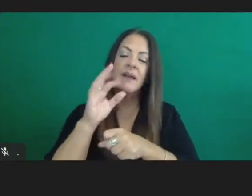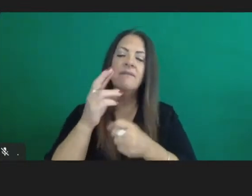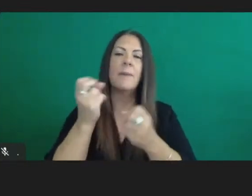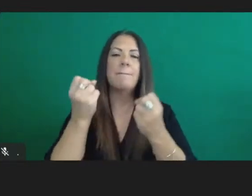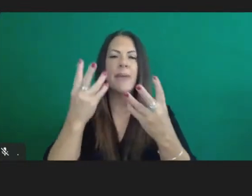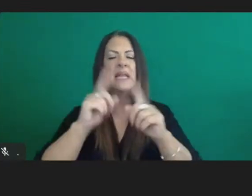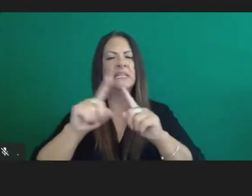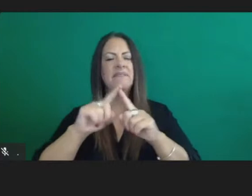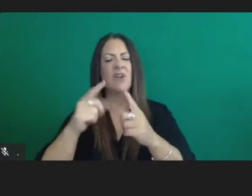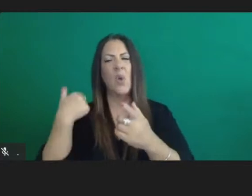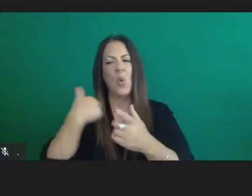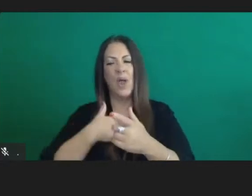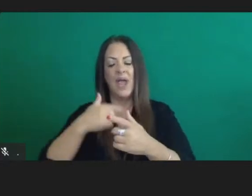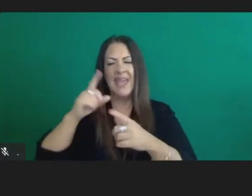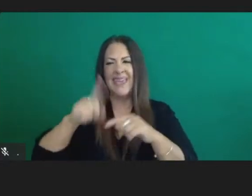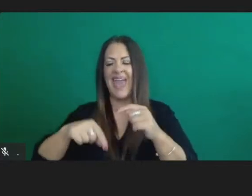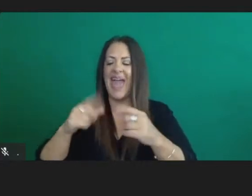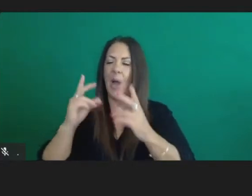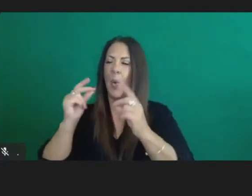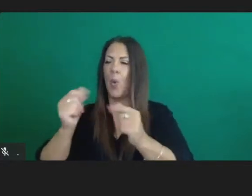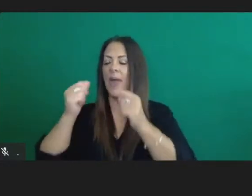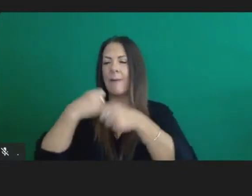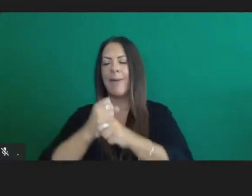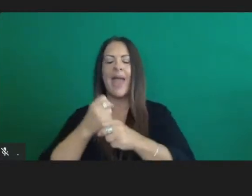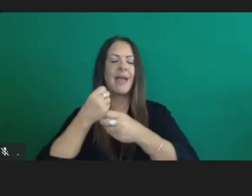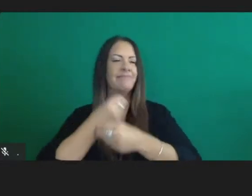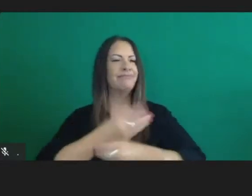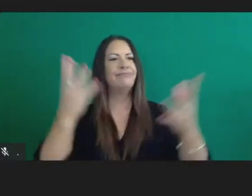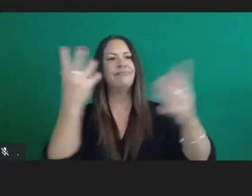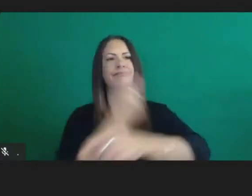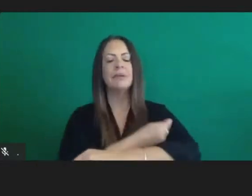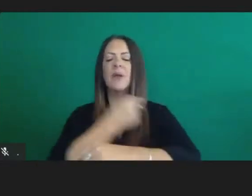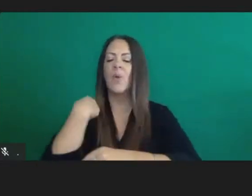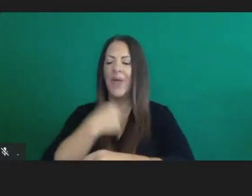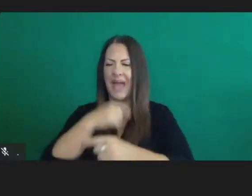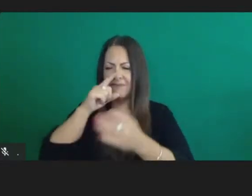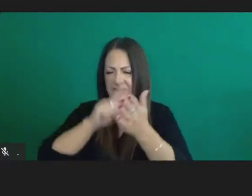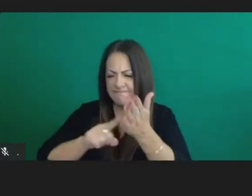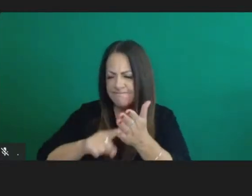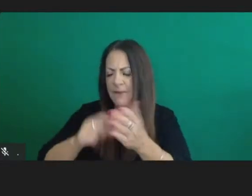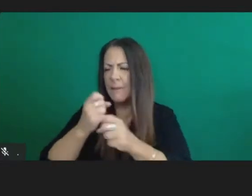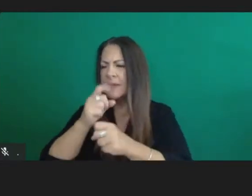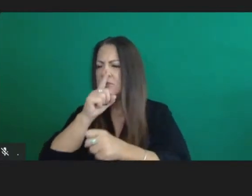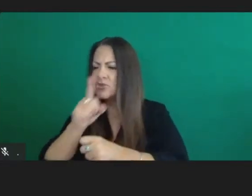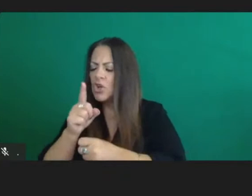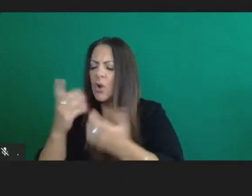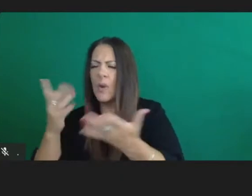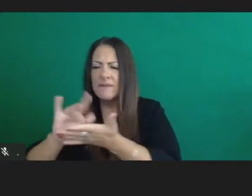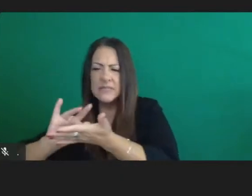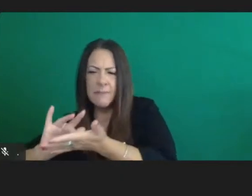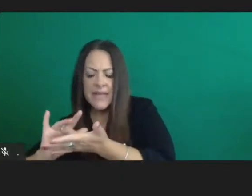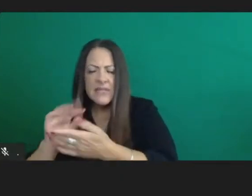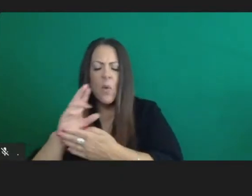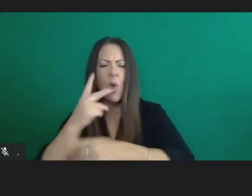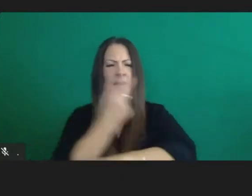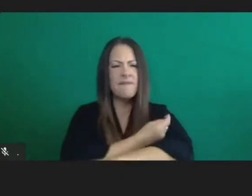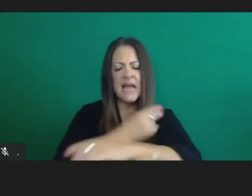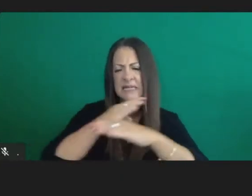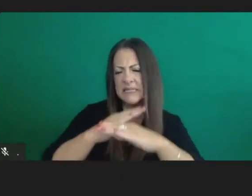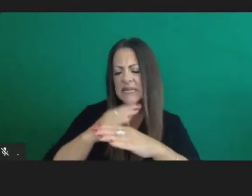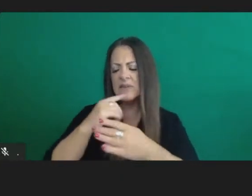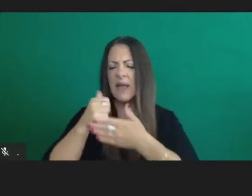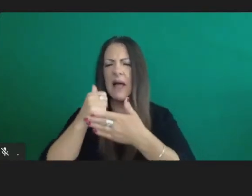important safety checks along the way, the different phases of development of either a therapeutic, a medicine, or a vaccine.